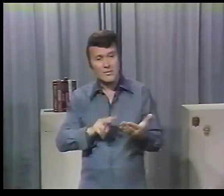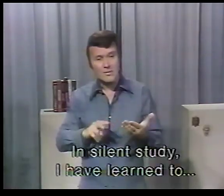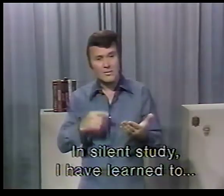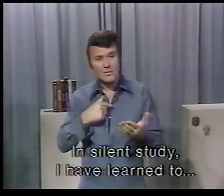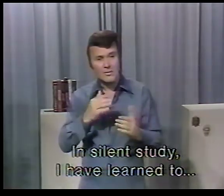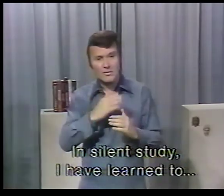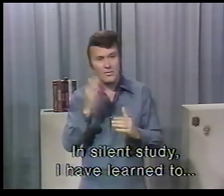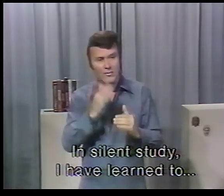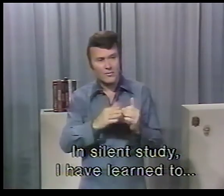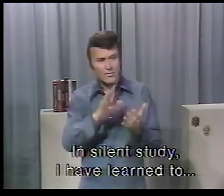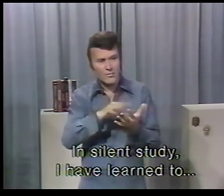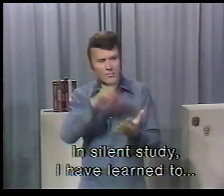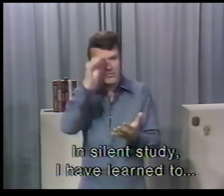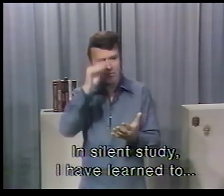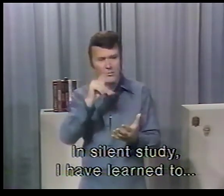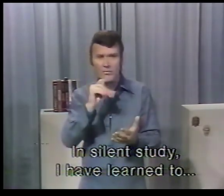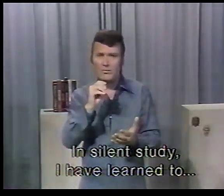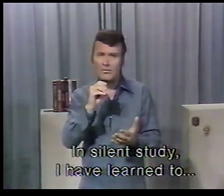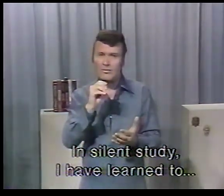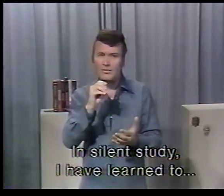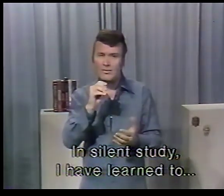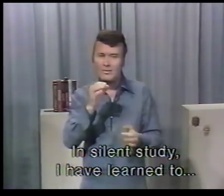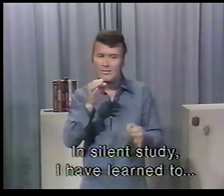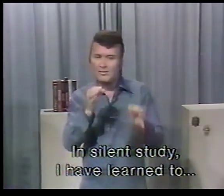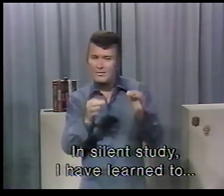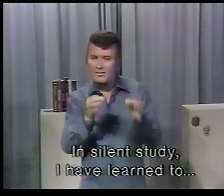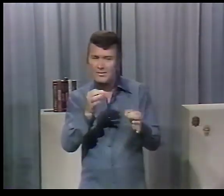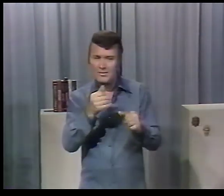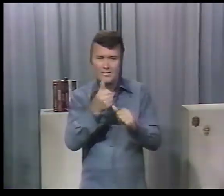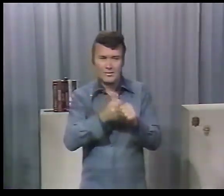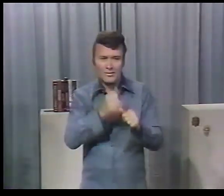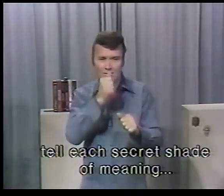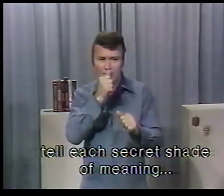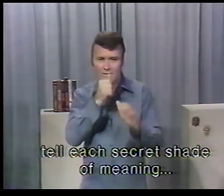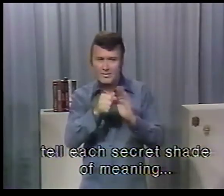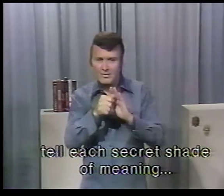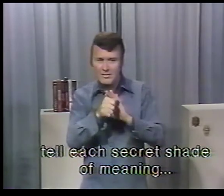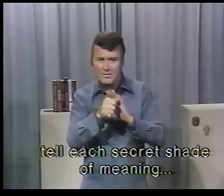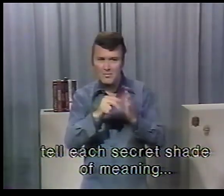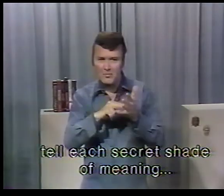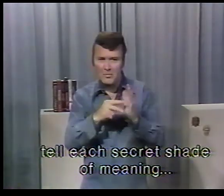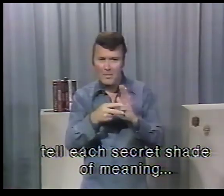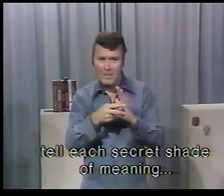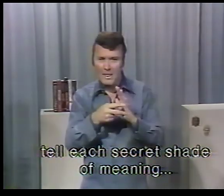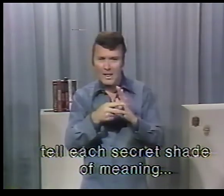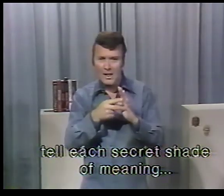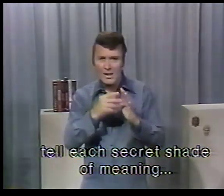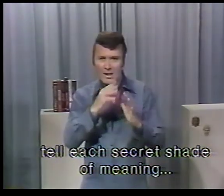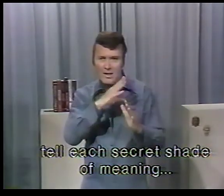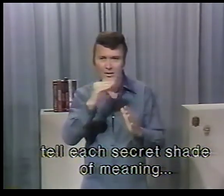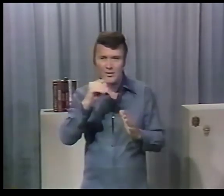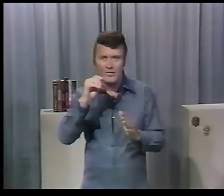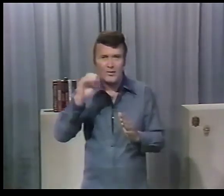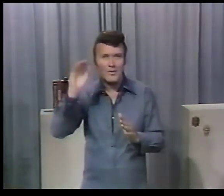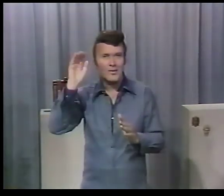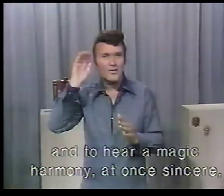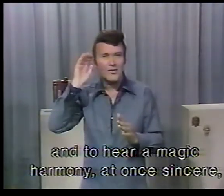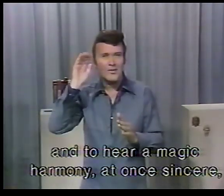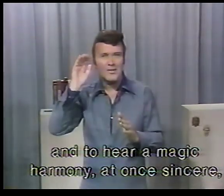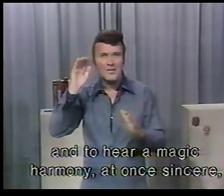In silent study, I have learned to tell each secret shade of meaning and to hear